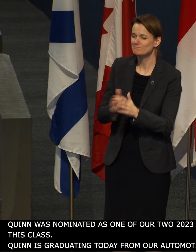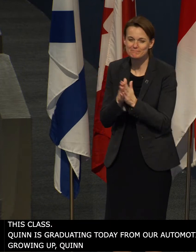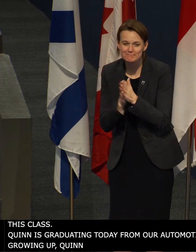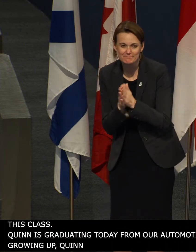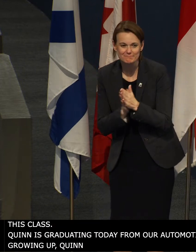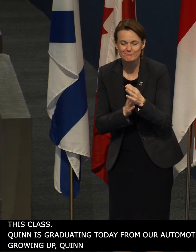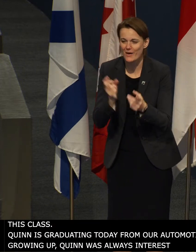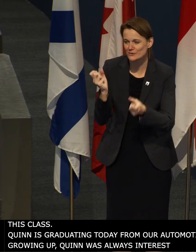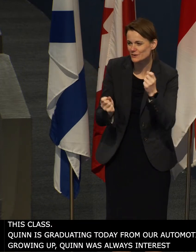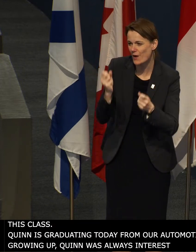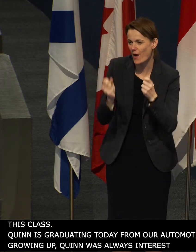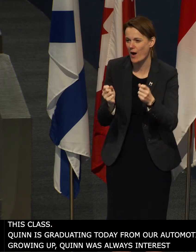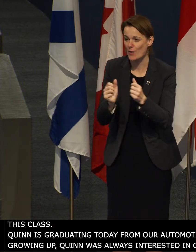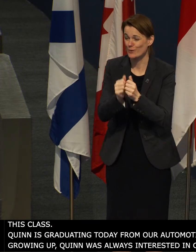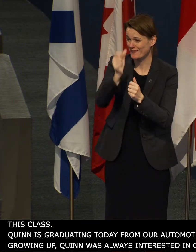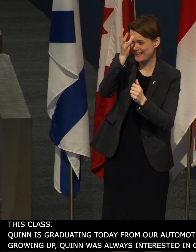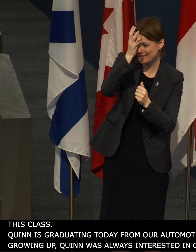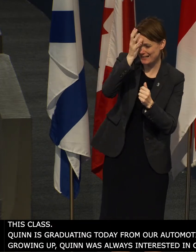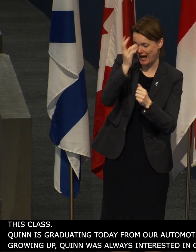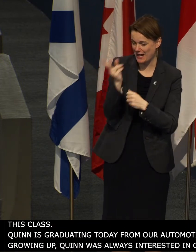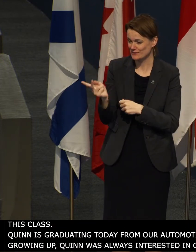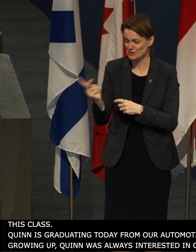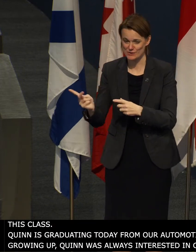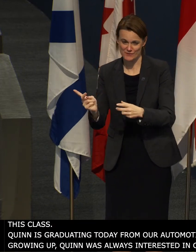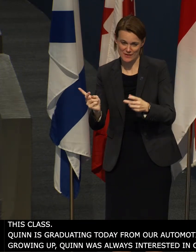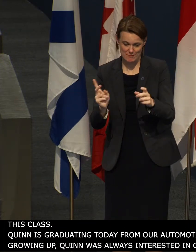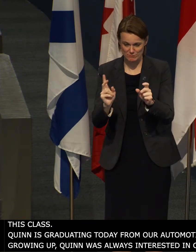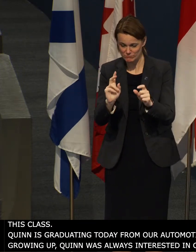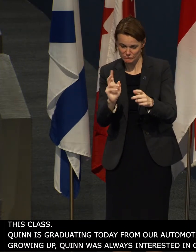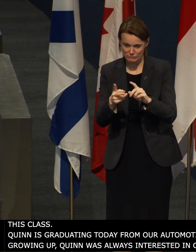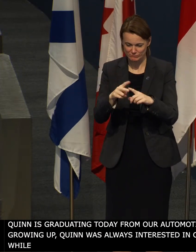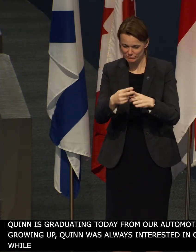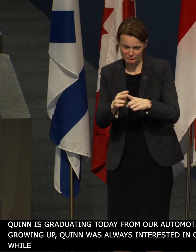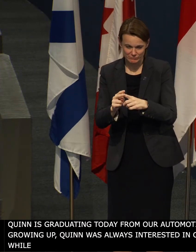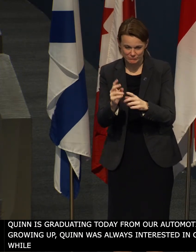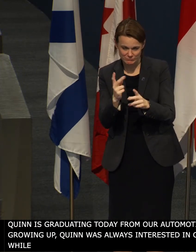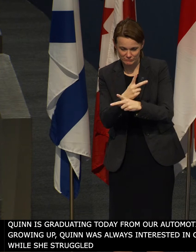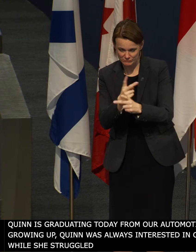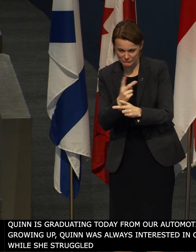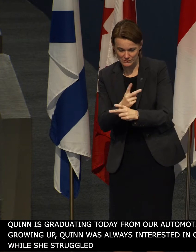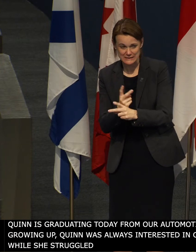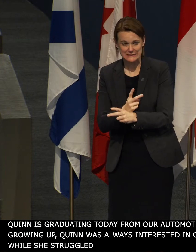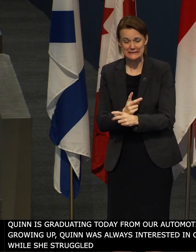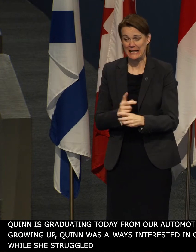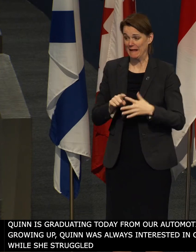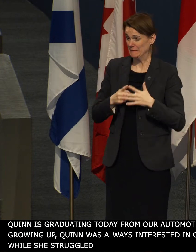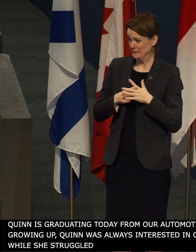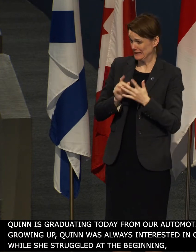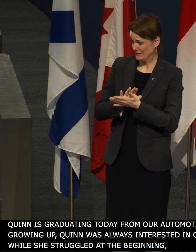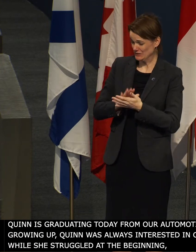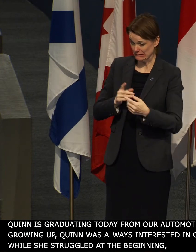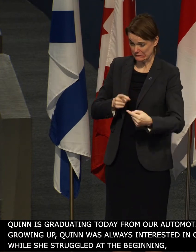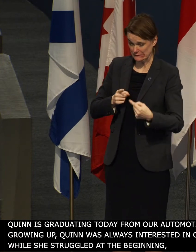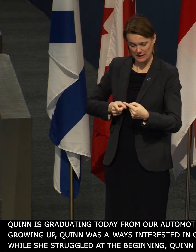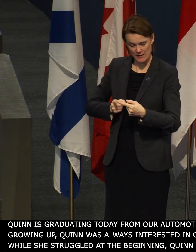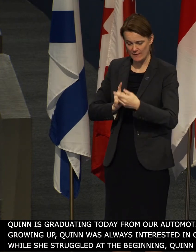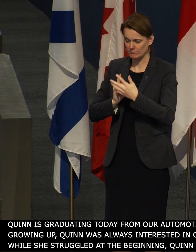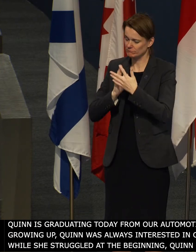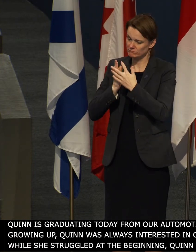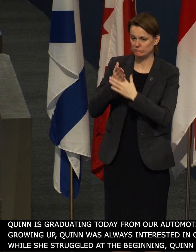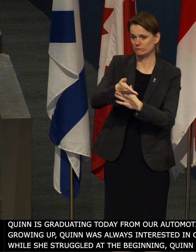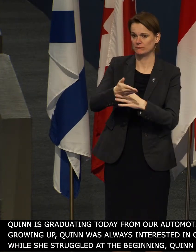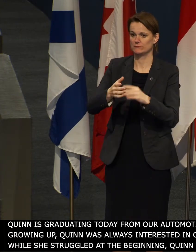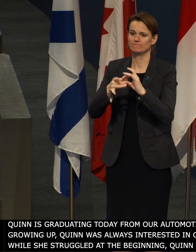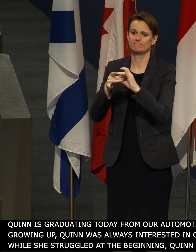in cars and worked on them with his dad. While he struggled at the beginning, Quinn overcame his challenges and along the way formed strong bonds with